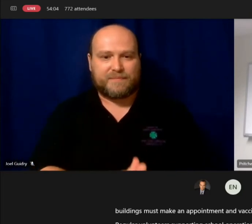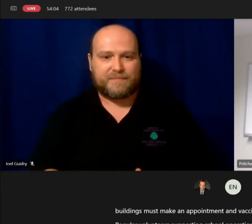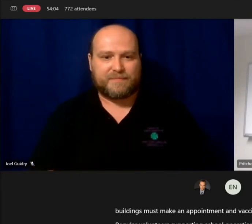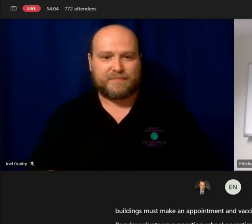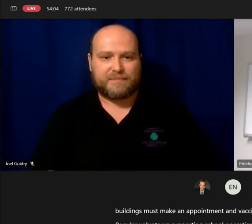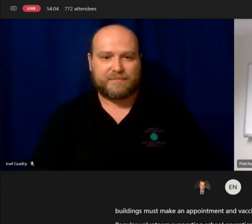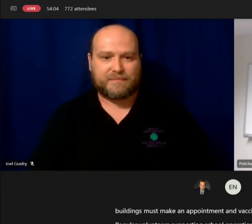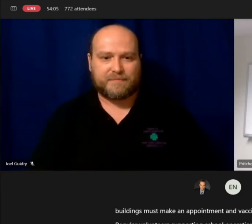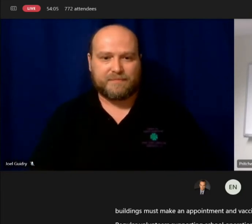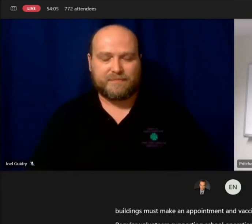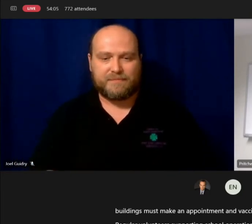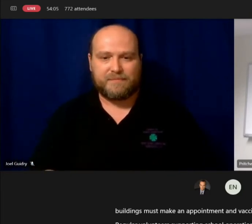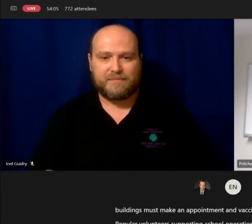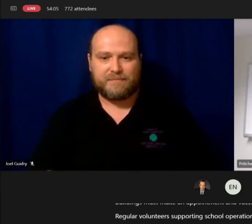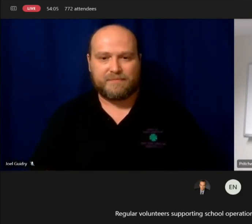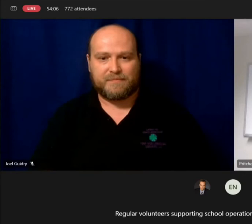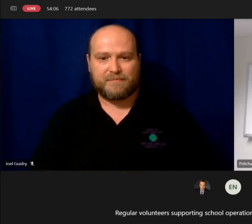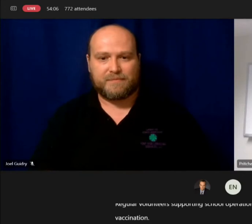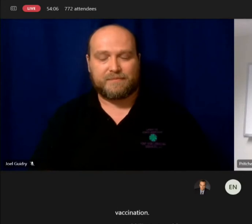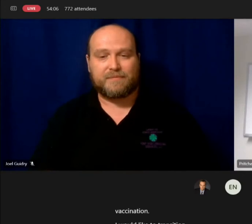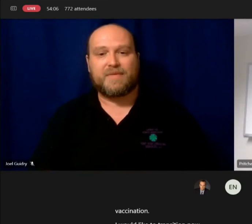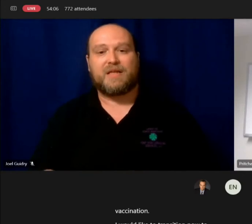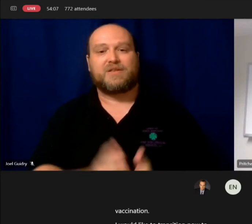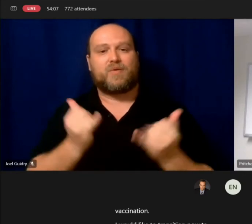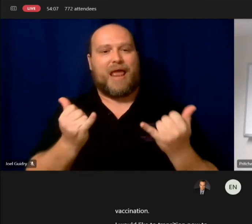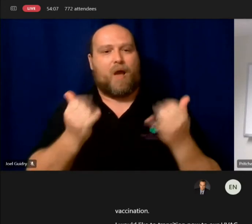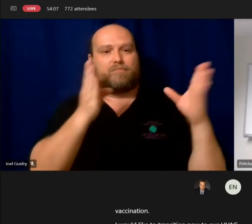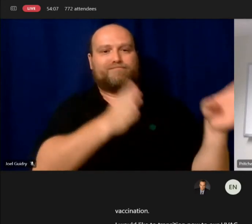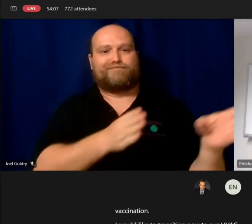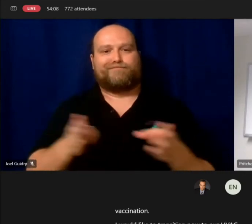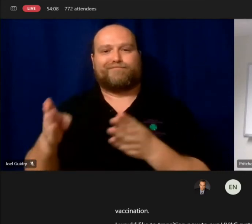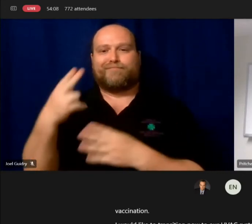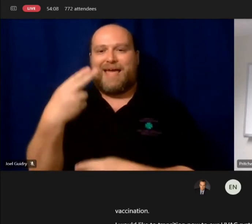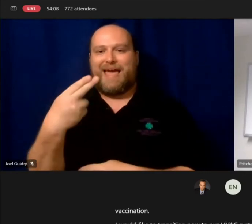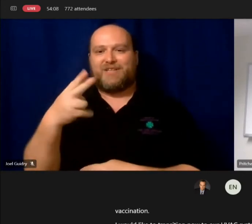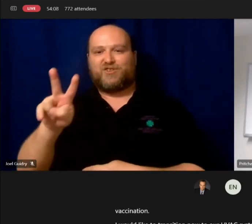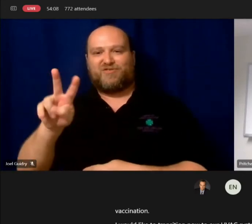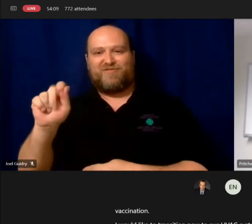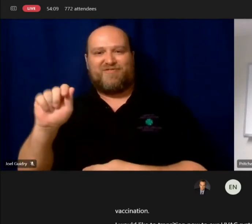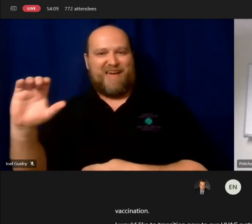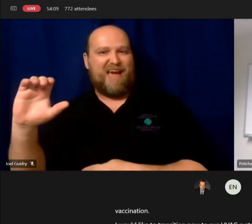I would like to transition now to our HVAC systems, which are less visible,